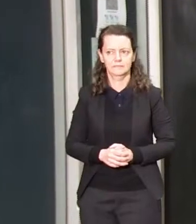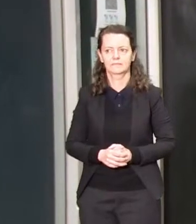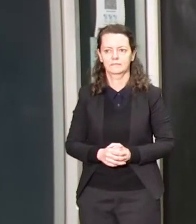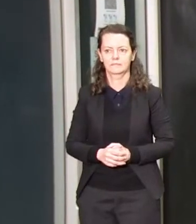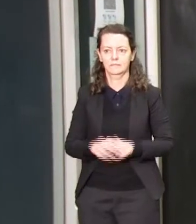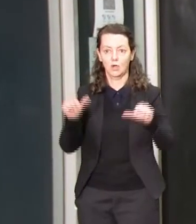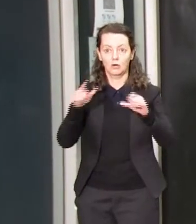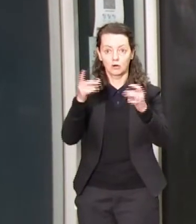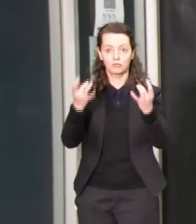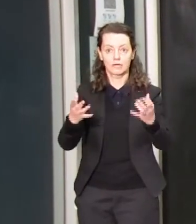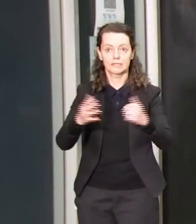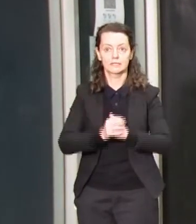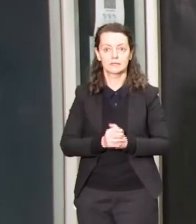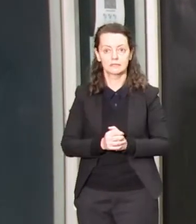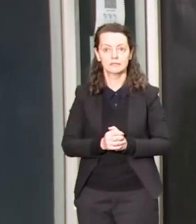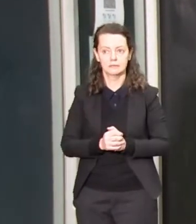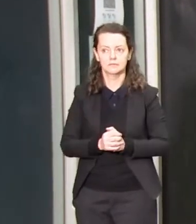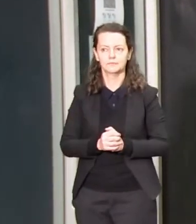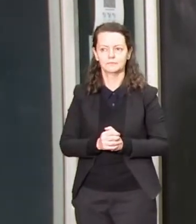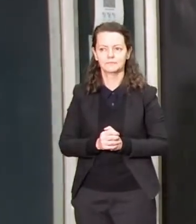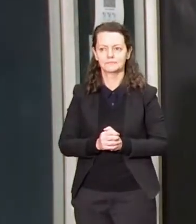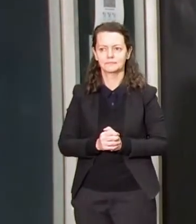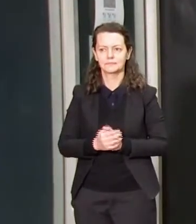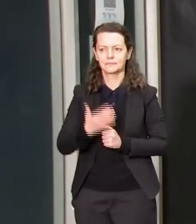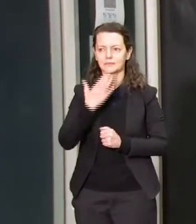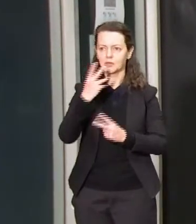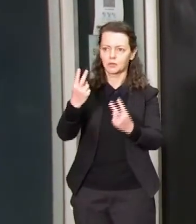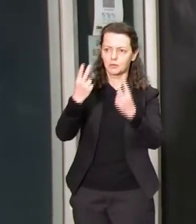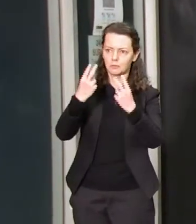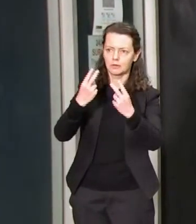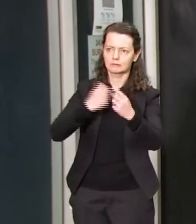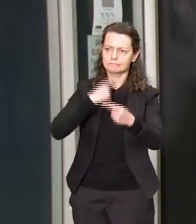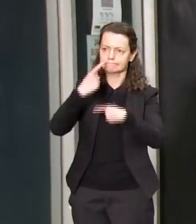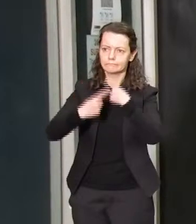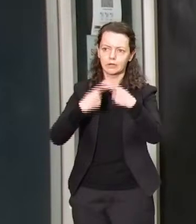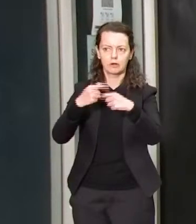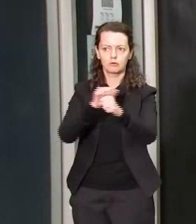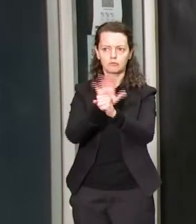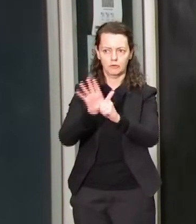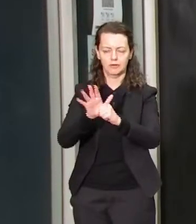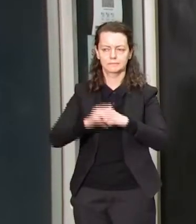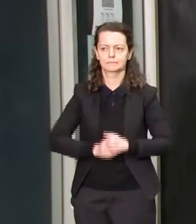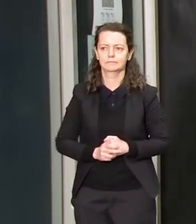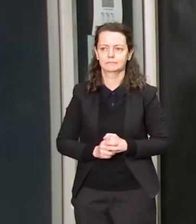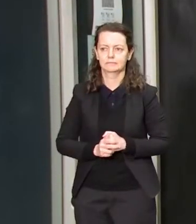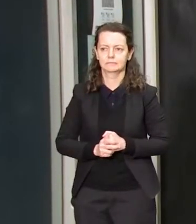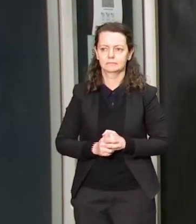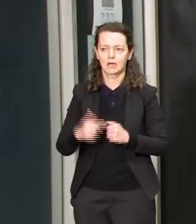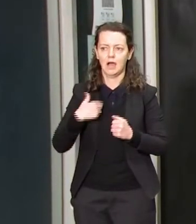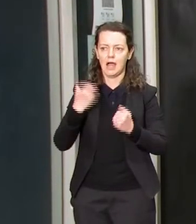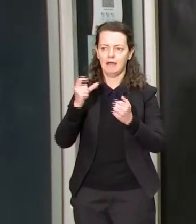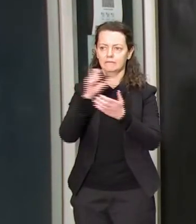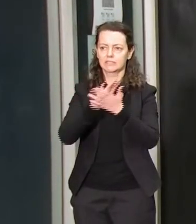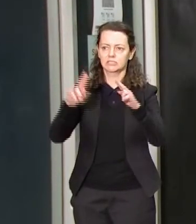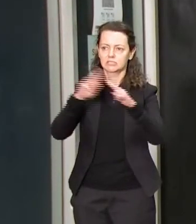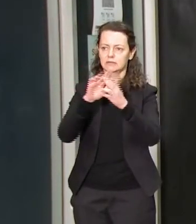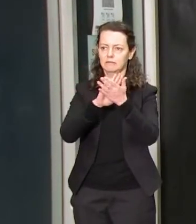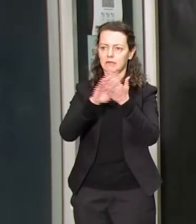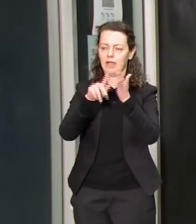Okay, right to go? Yep. All right, thanks everyone for joining us here again this morning. Joined by the Chief Health